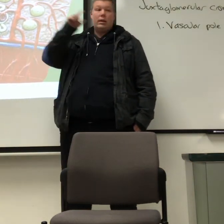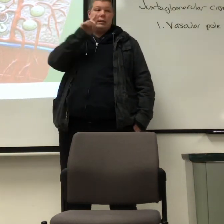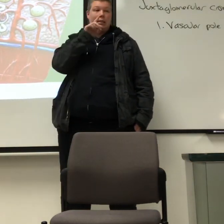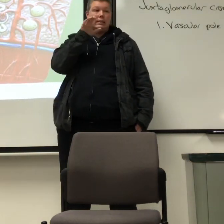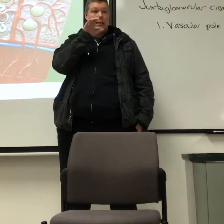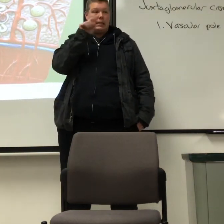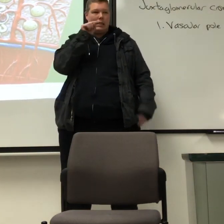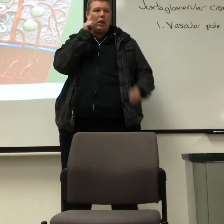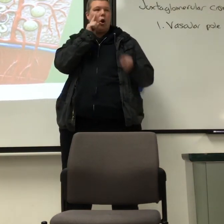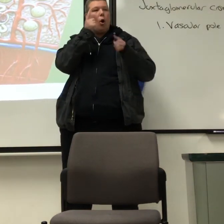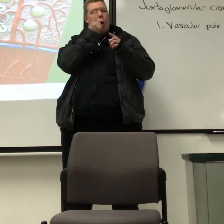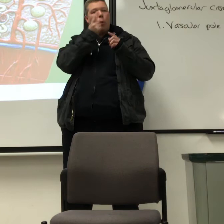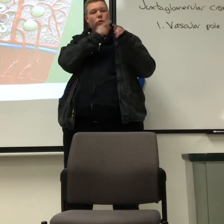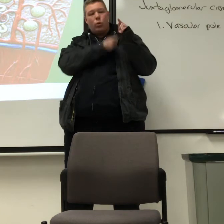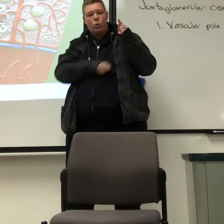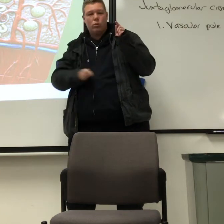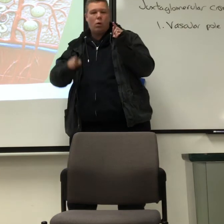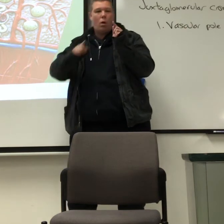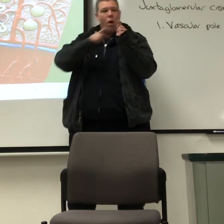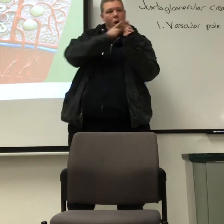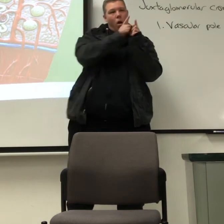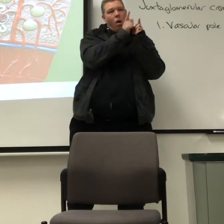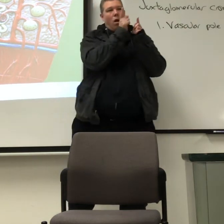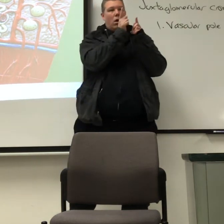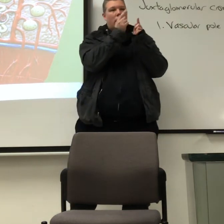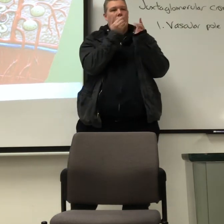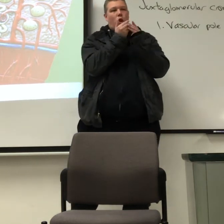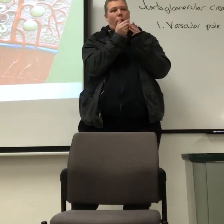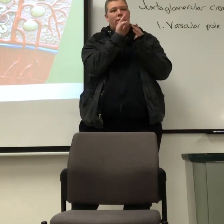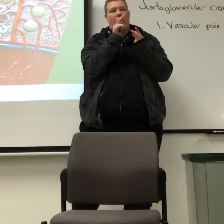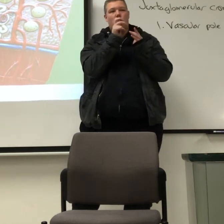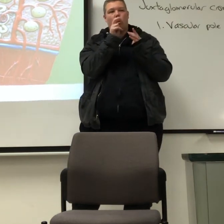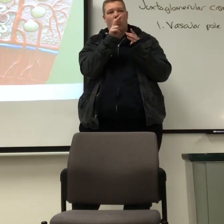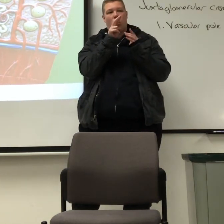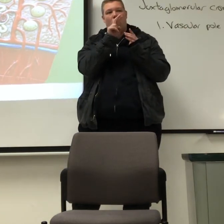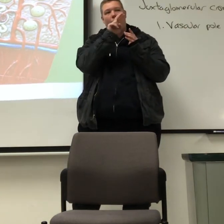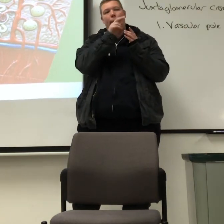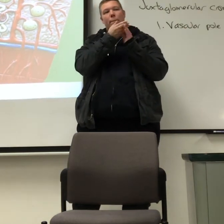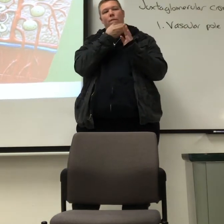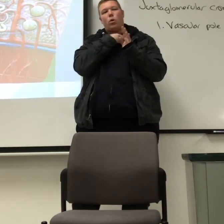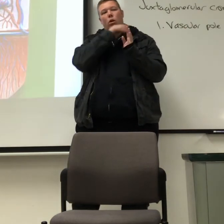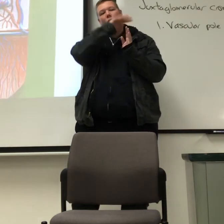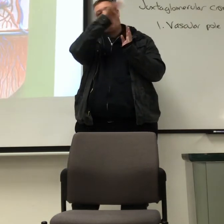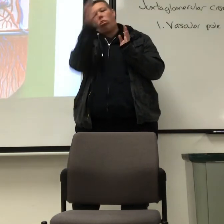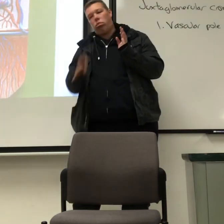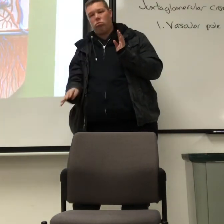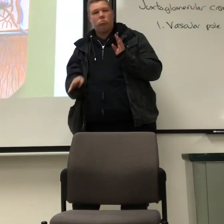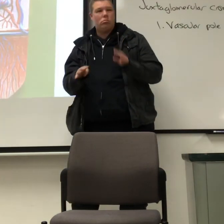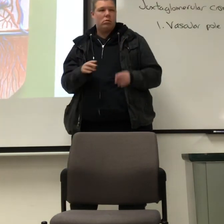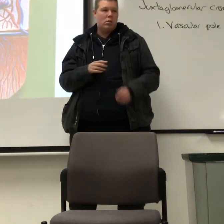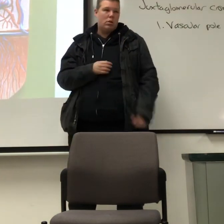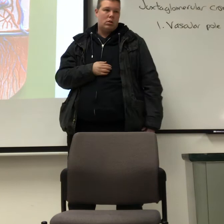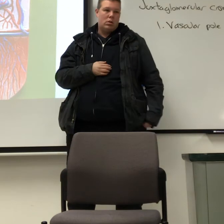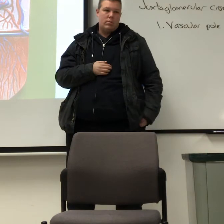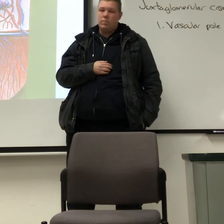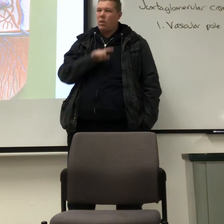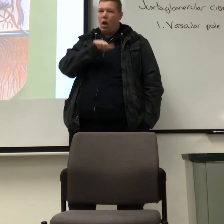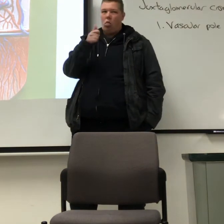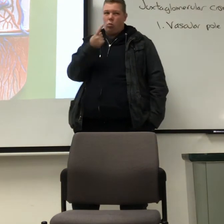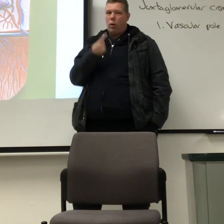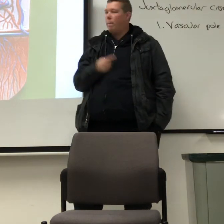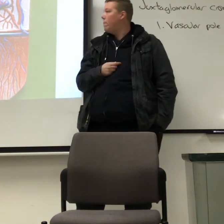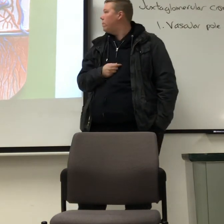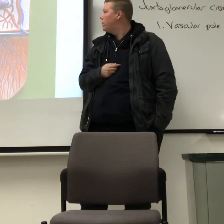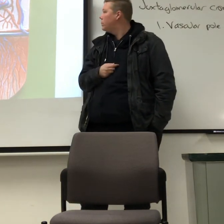by the vascular pole before it dumps into the collecting duct on down there. Here's a different one showing you the same